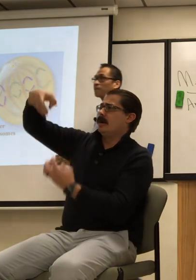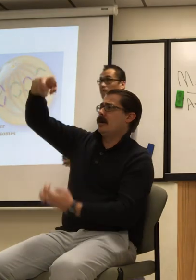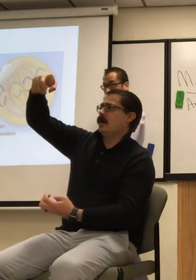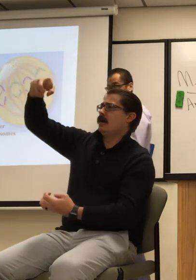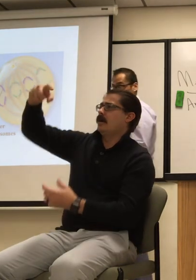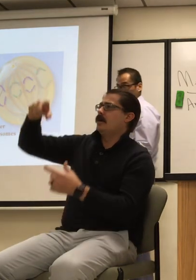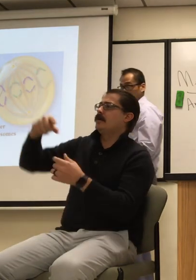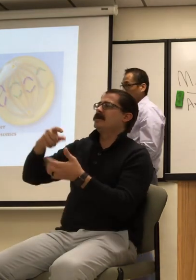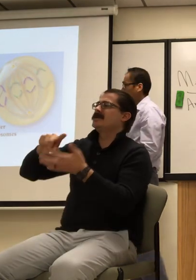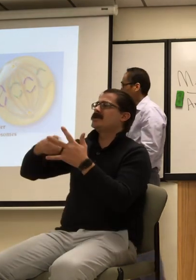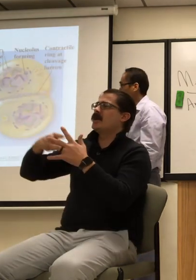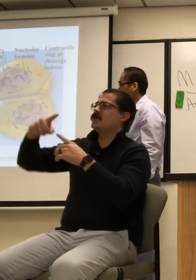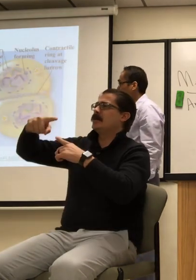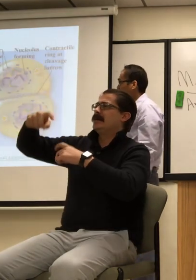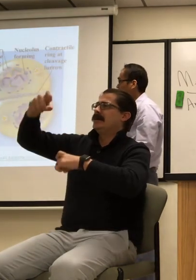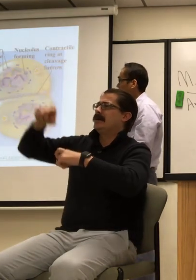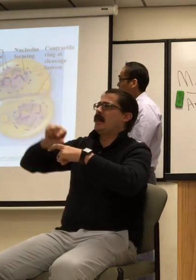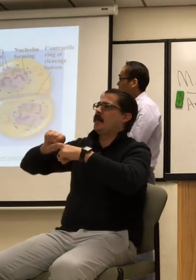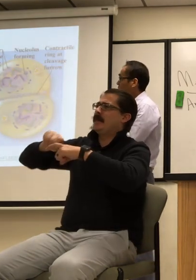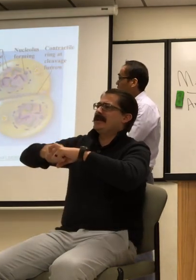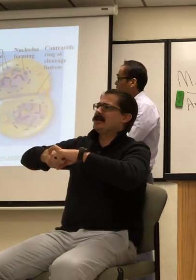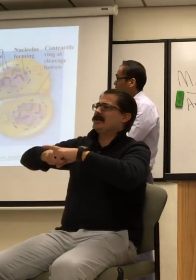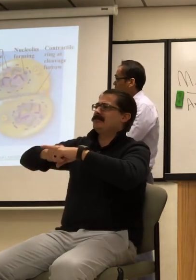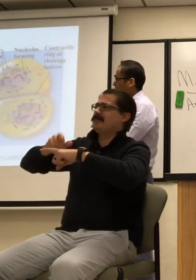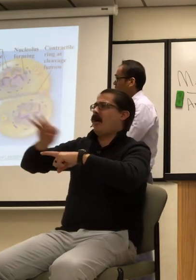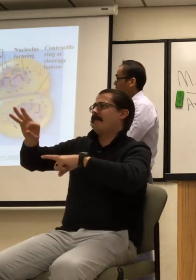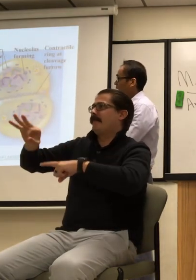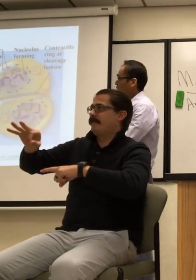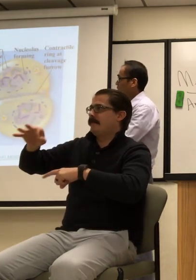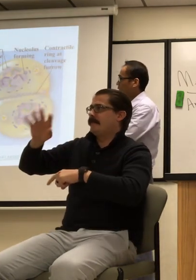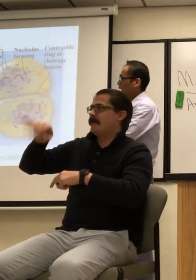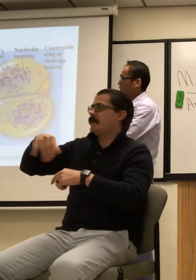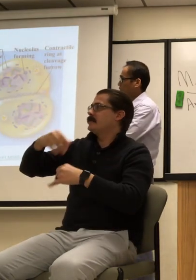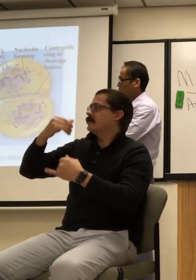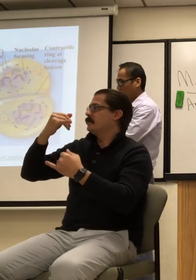the cell off in the middle. And that's the last phase called